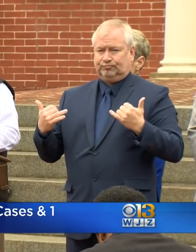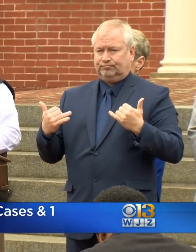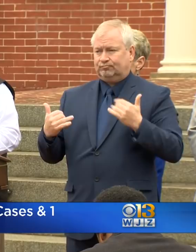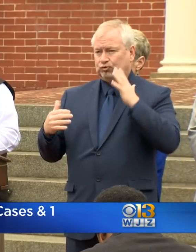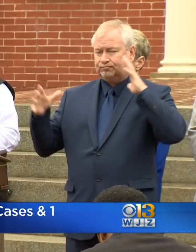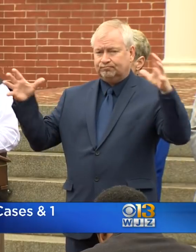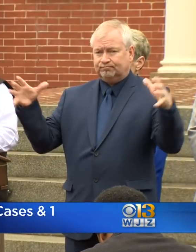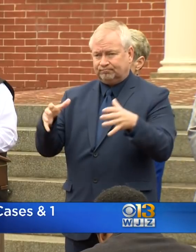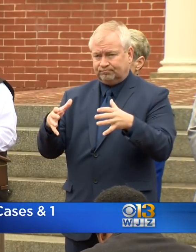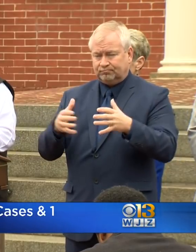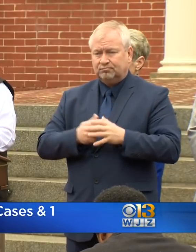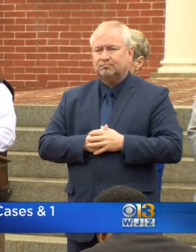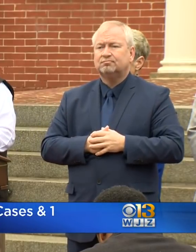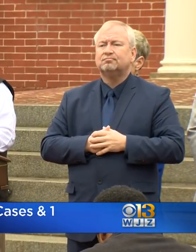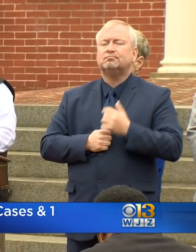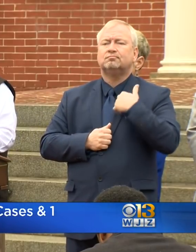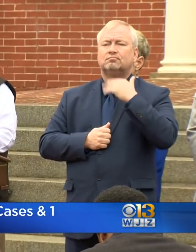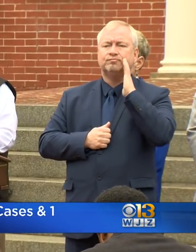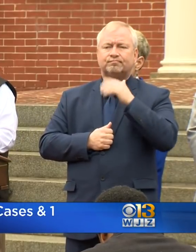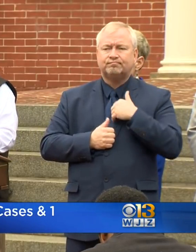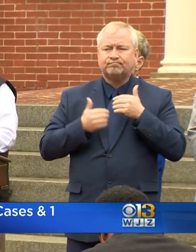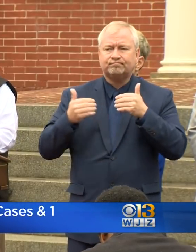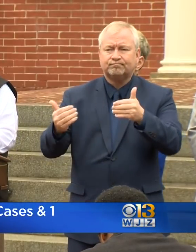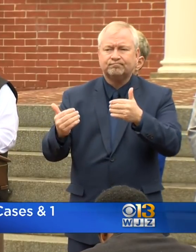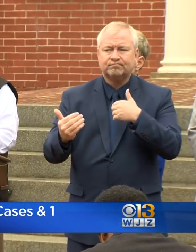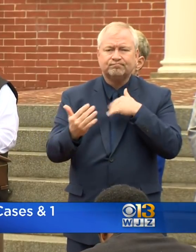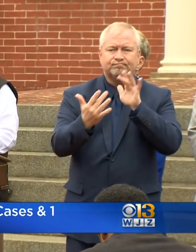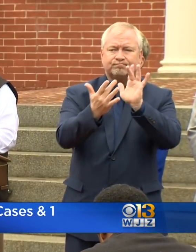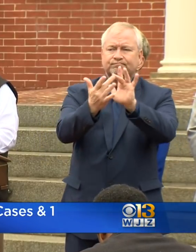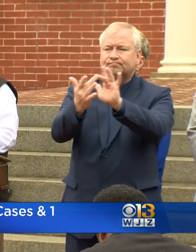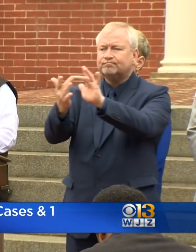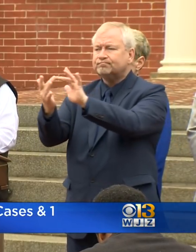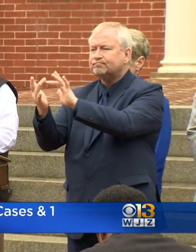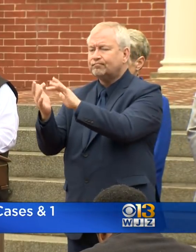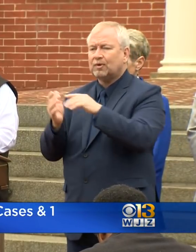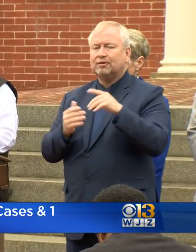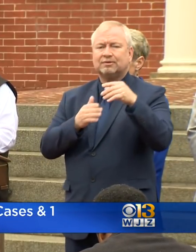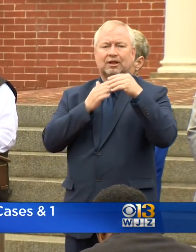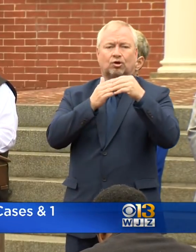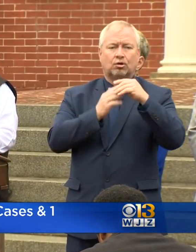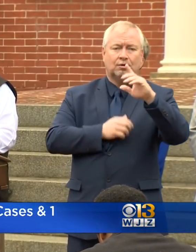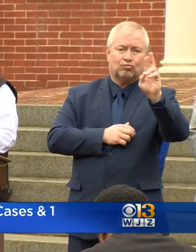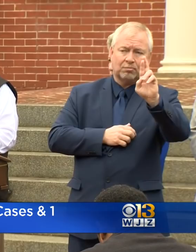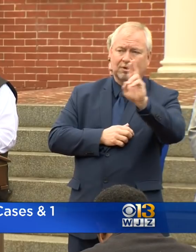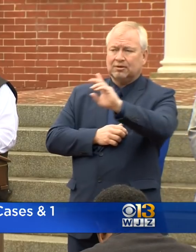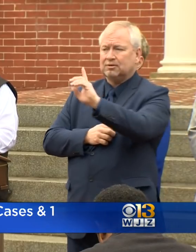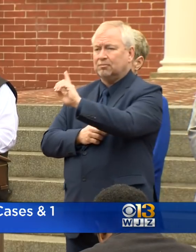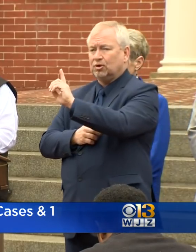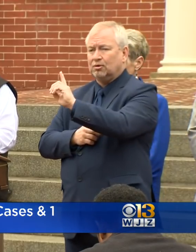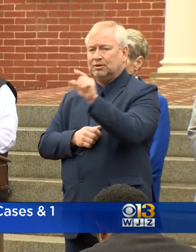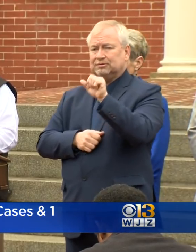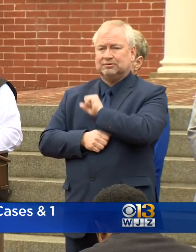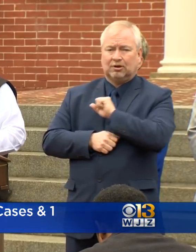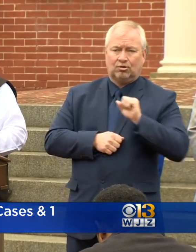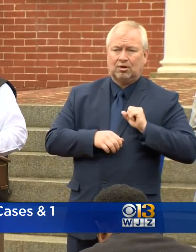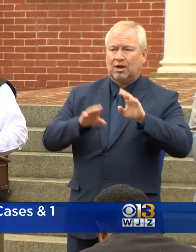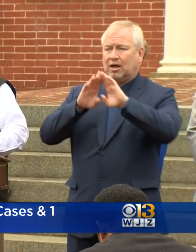And I will then be reaching out to leaders of both parties in both houses of Congress later this afternoon.